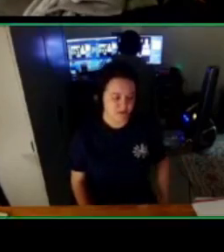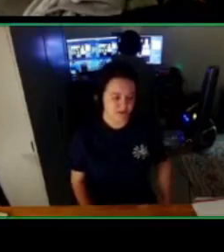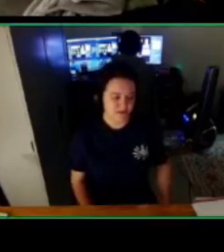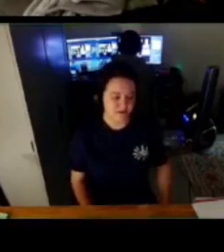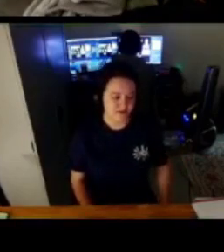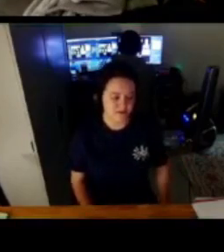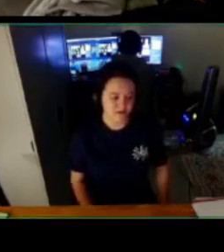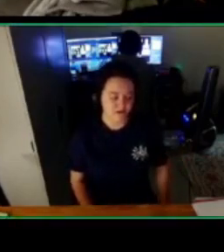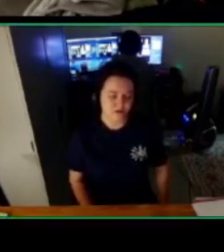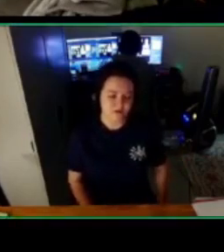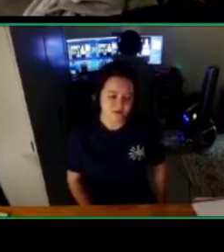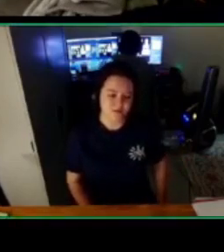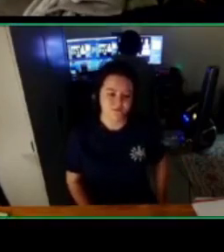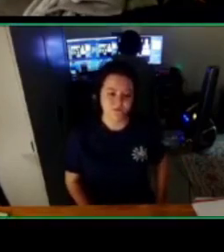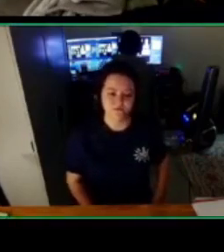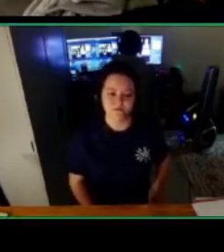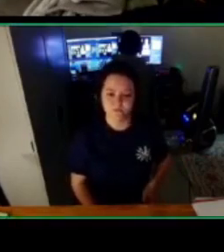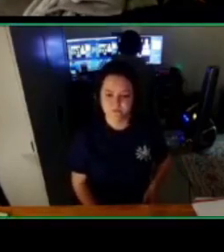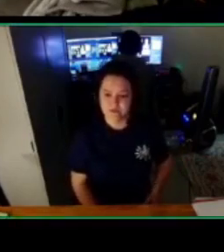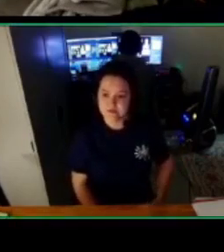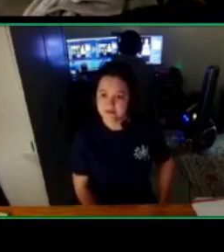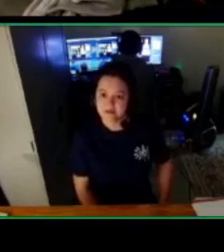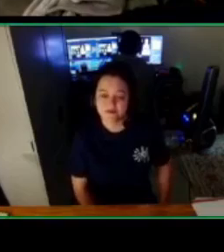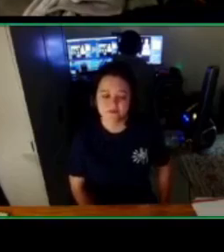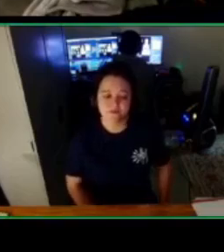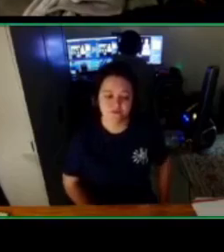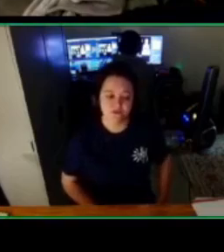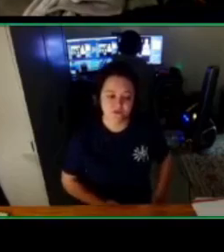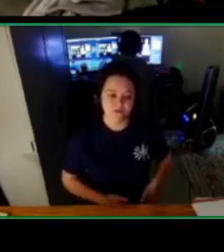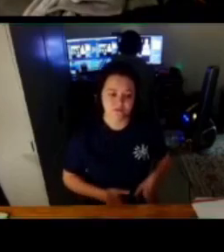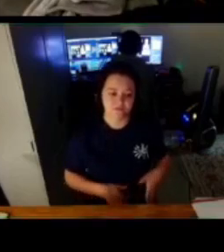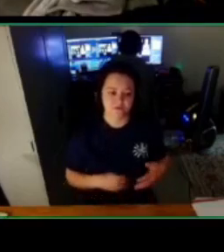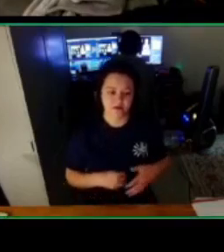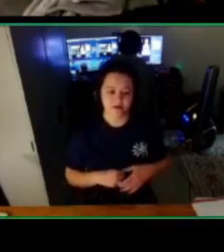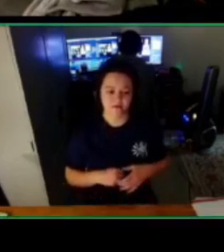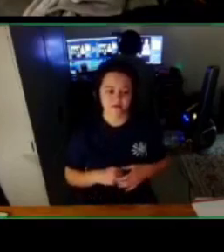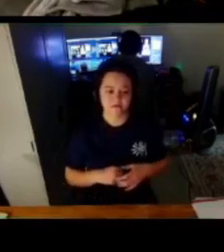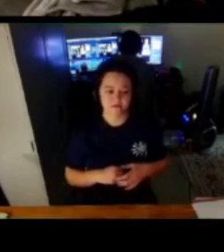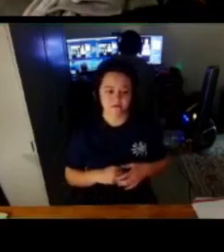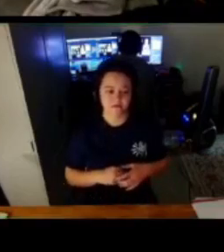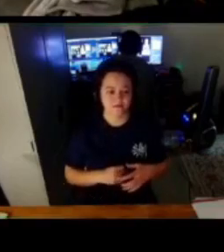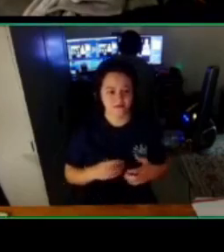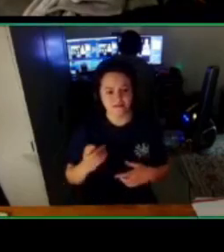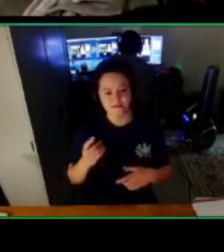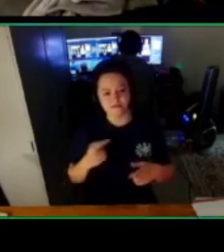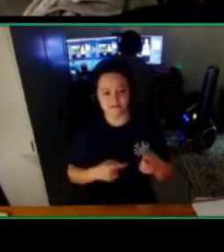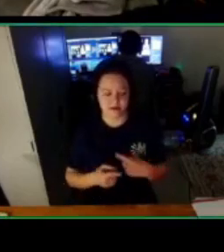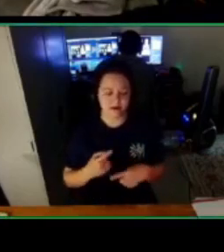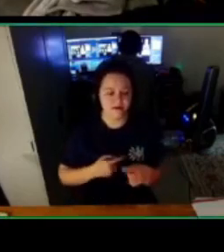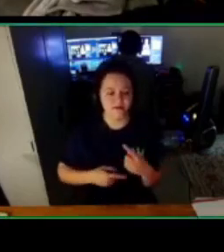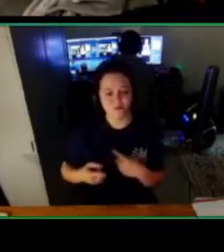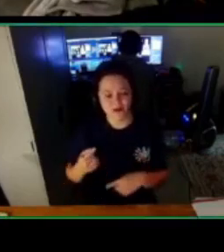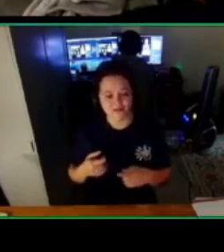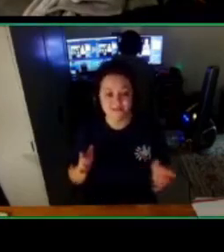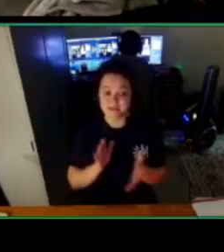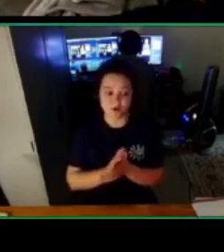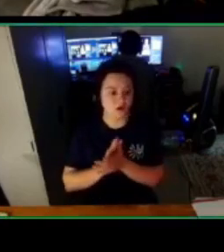but a lot of the times whenever we would get together, it was just like, let's sign and practice, and that's